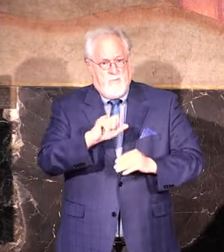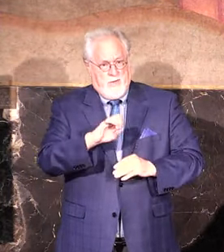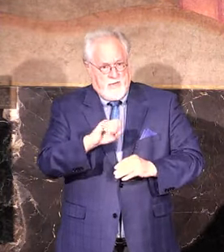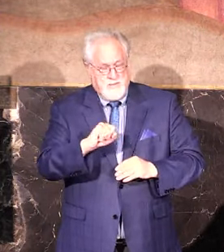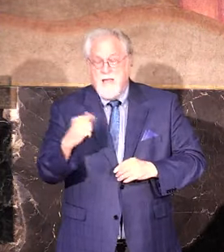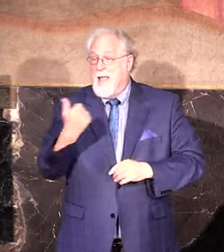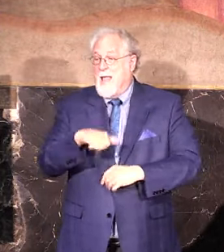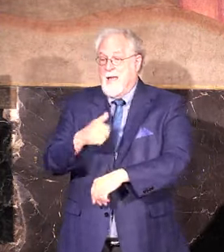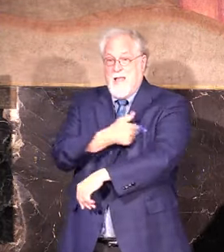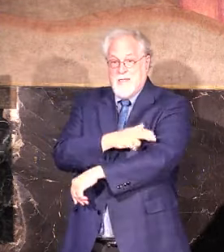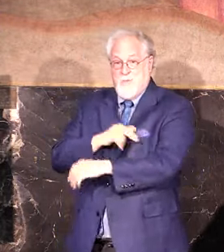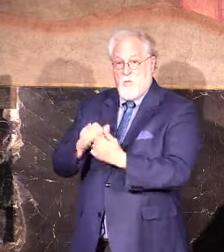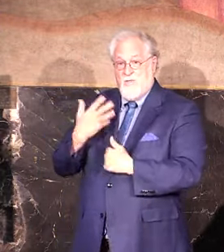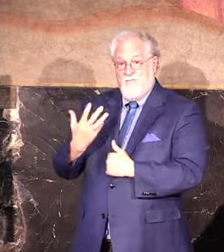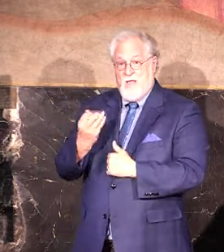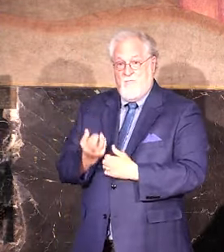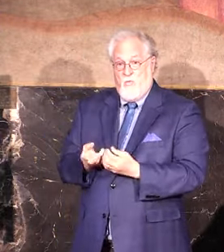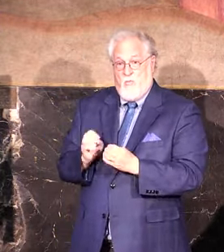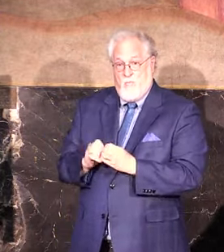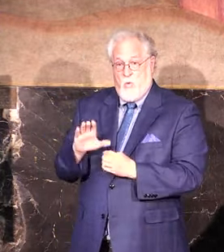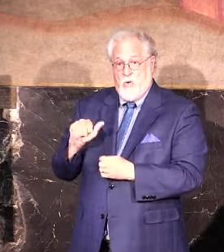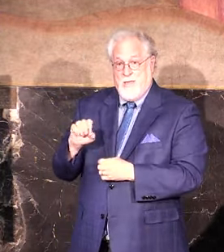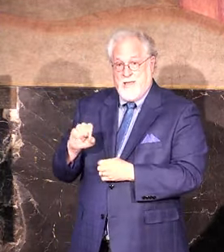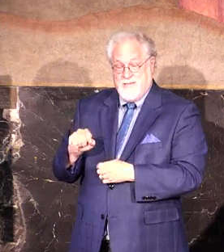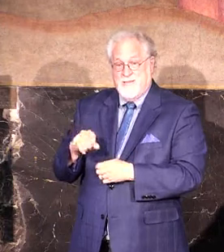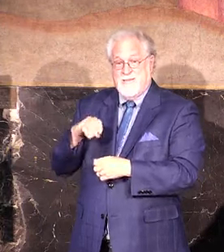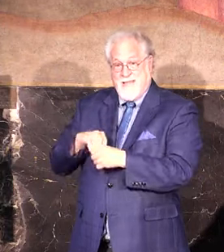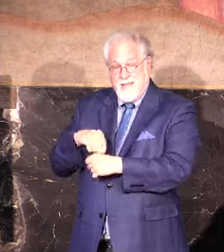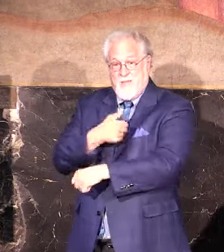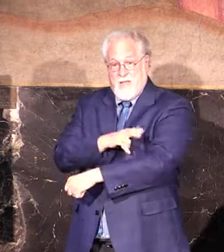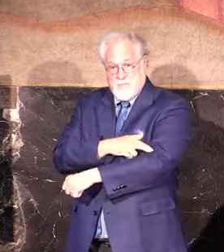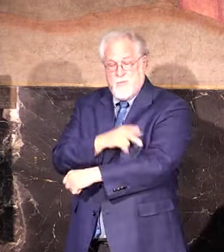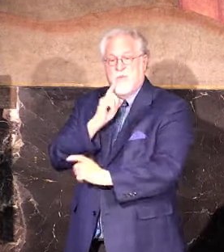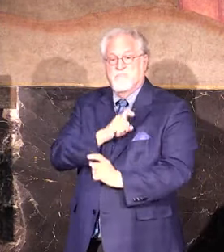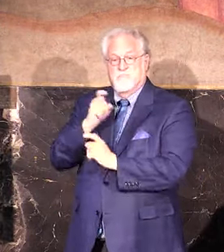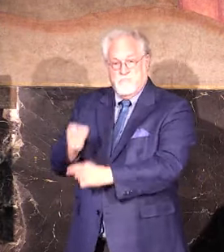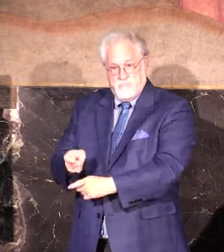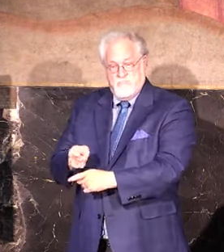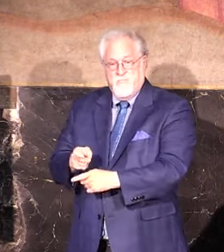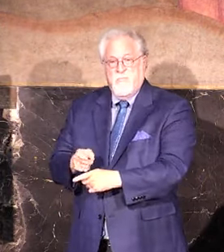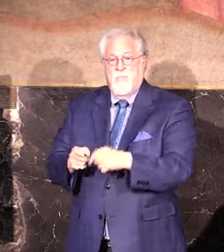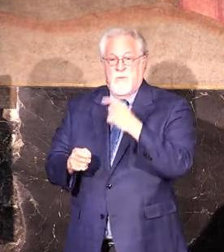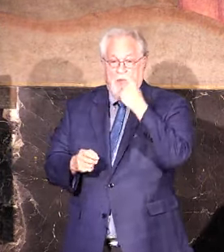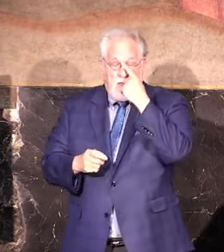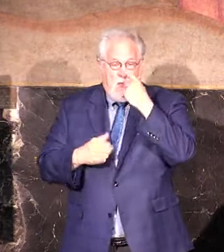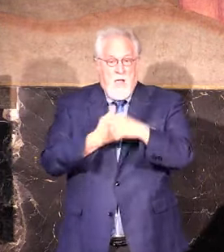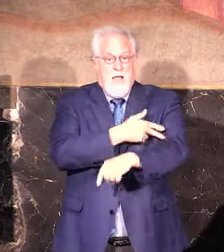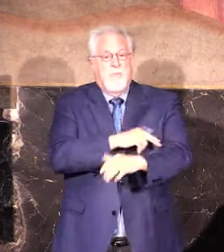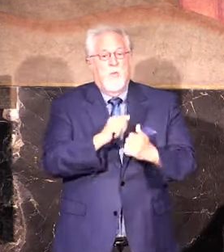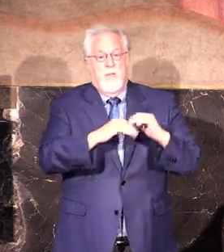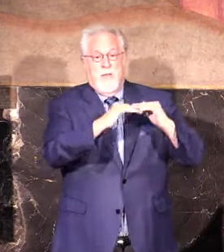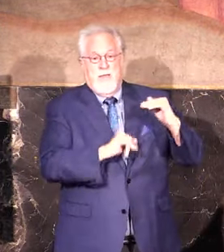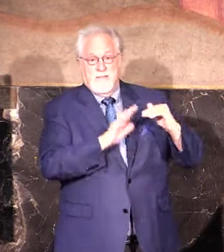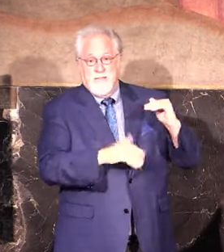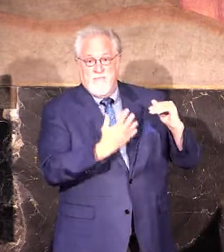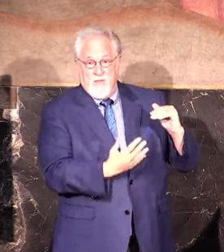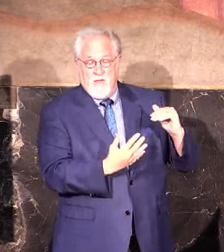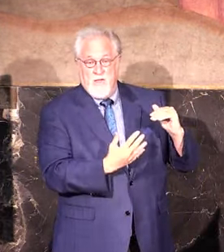with 5 or more COVID-19 inpatients receive an allocation. Hospitals with fewer than